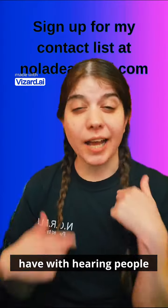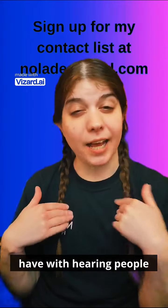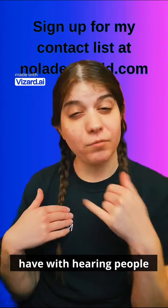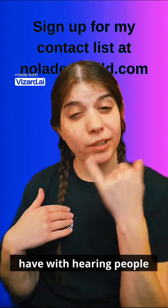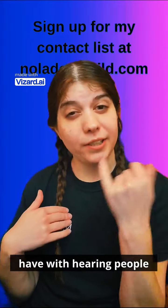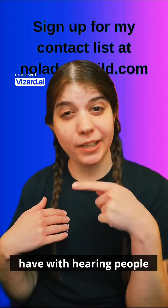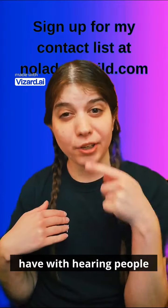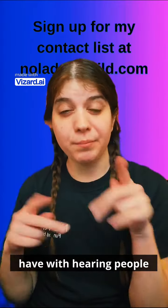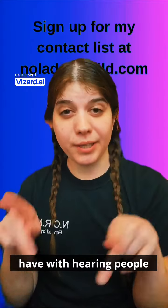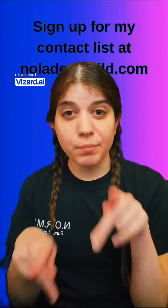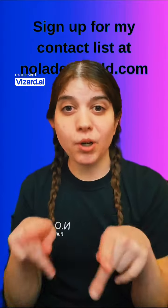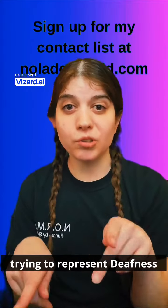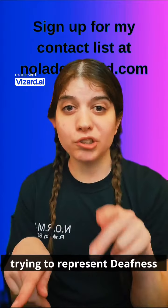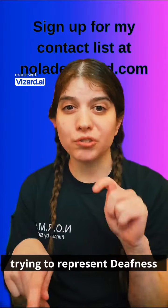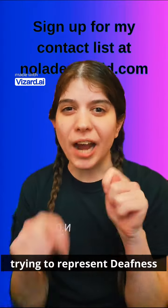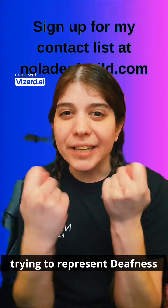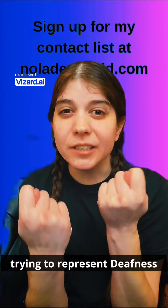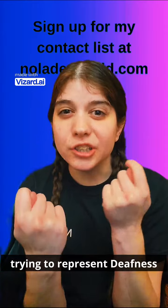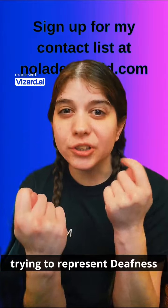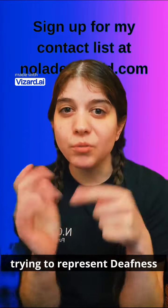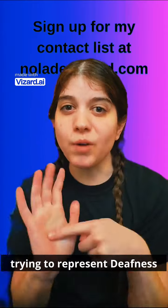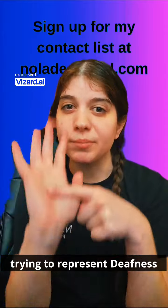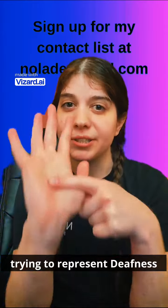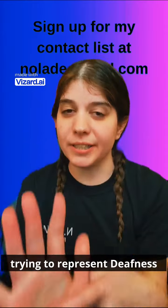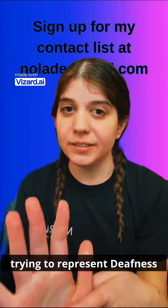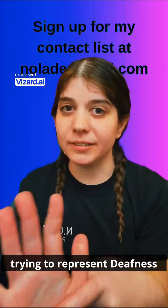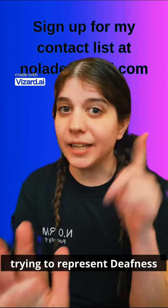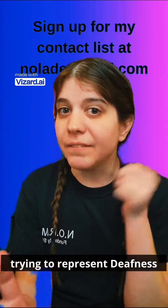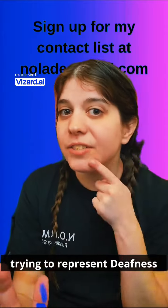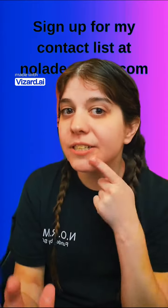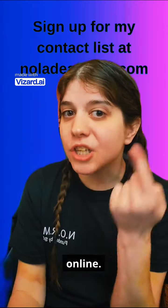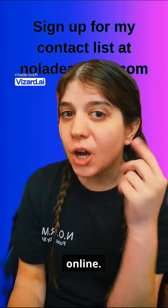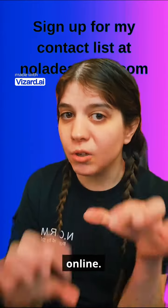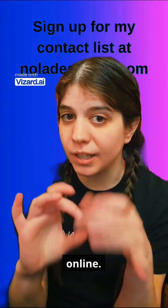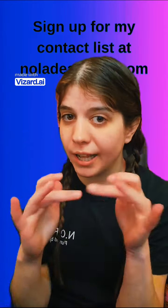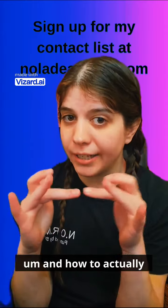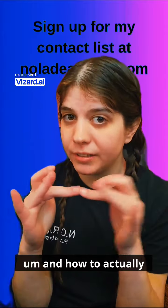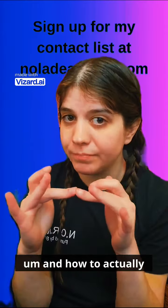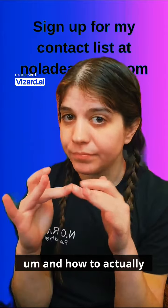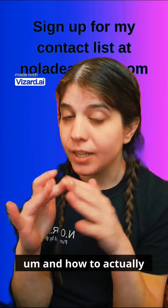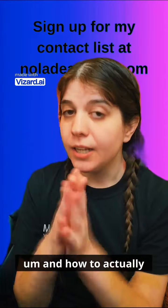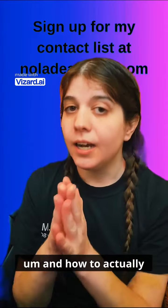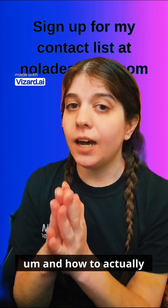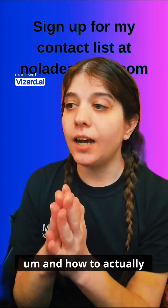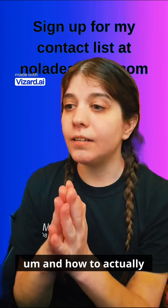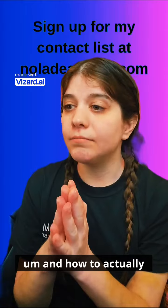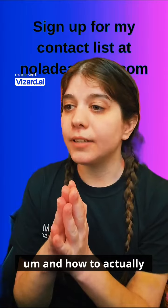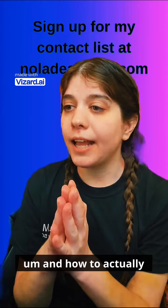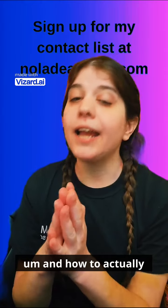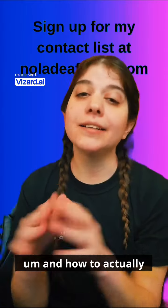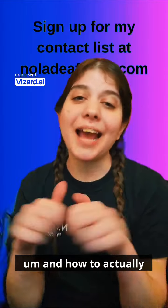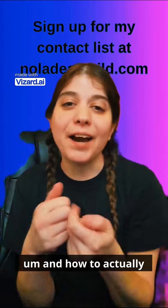with hearing people trying to represent deafness online. And how